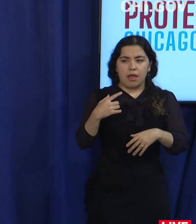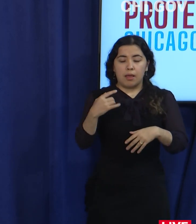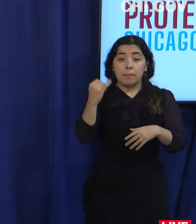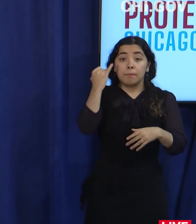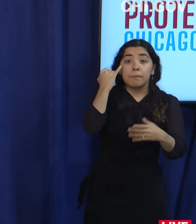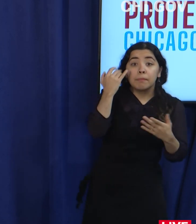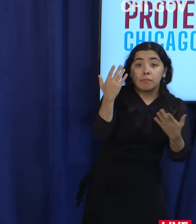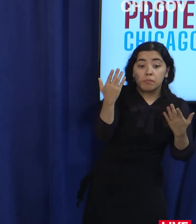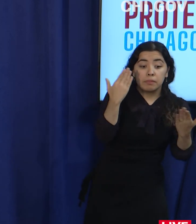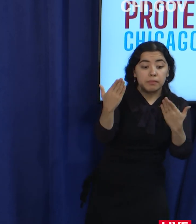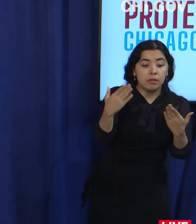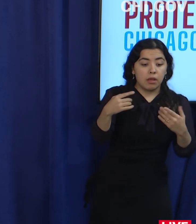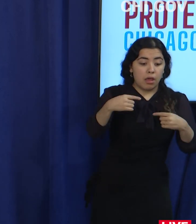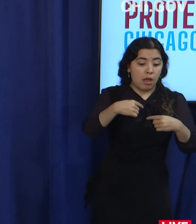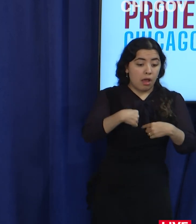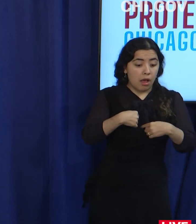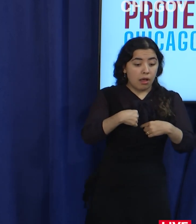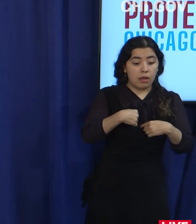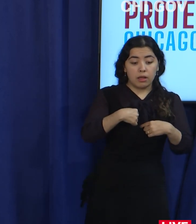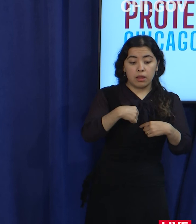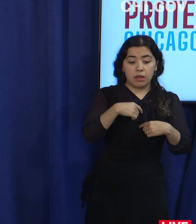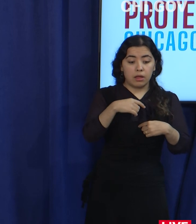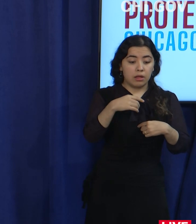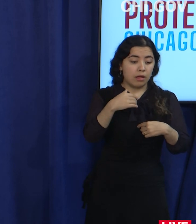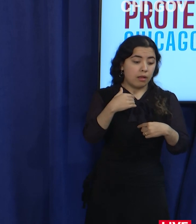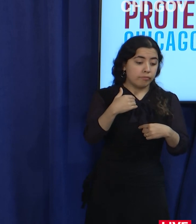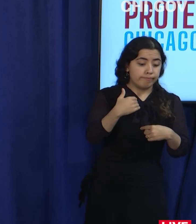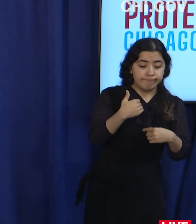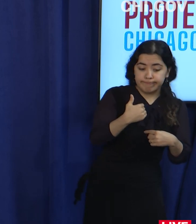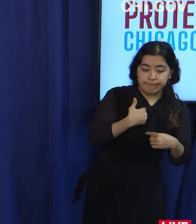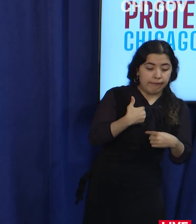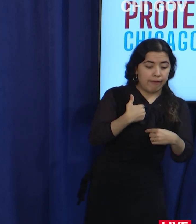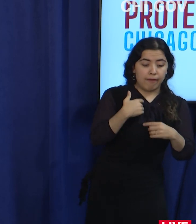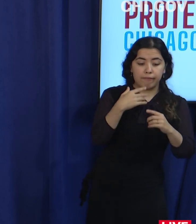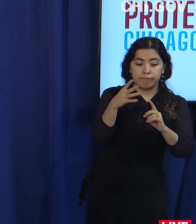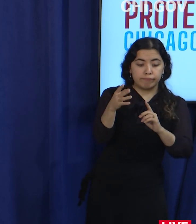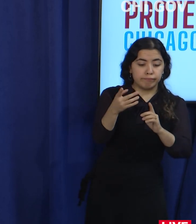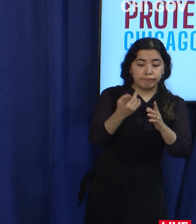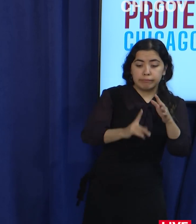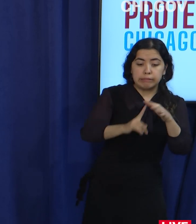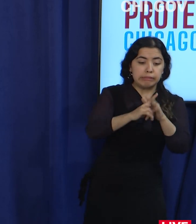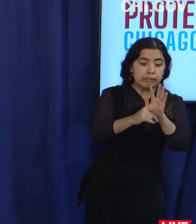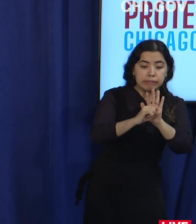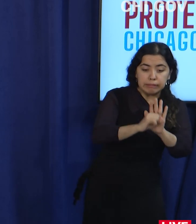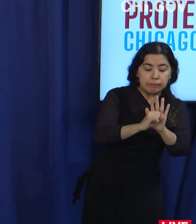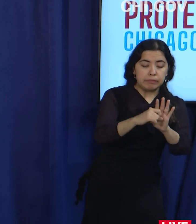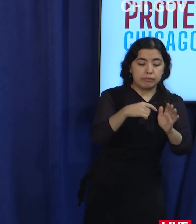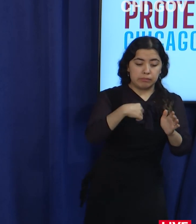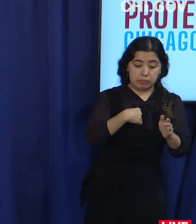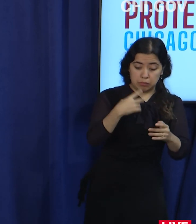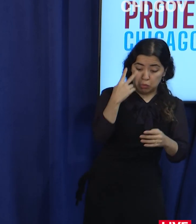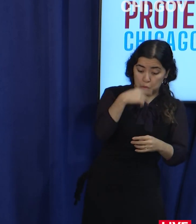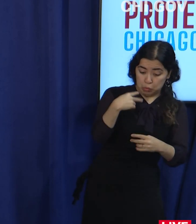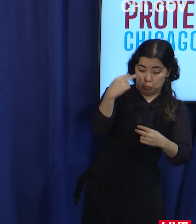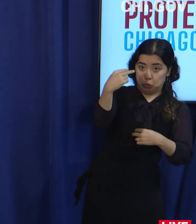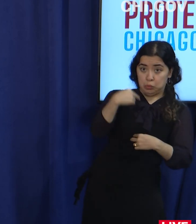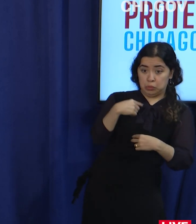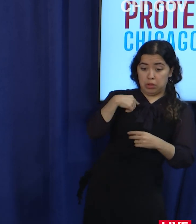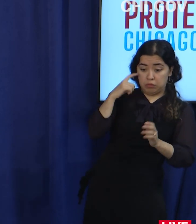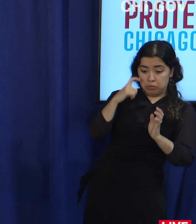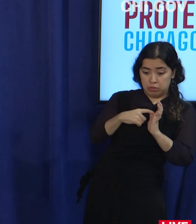symptoms. My symptoms start to come, I'm sort of getting worse. That can typically take a week to 10 days, and we usually start to